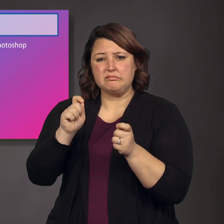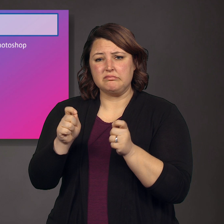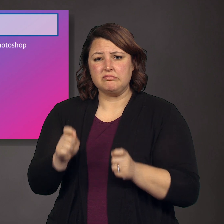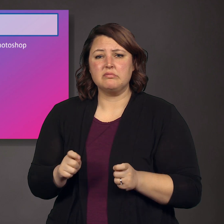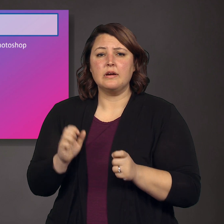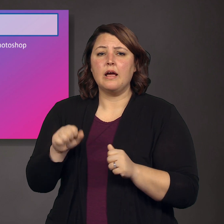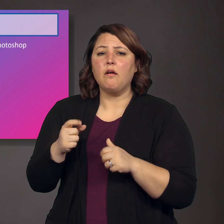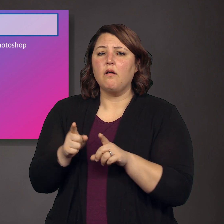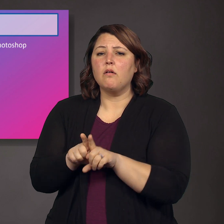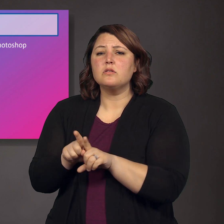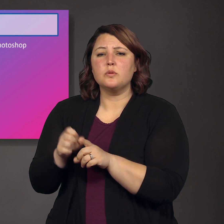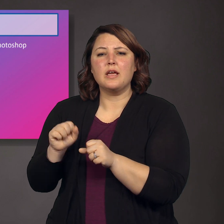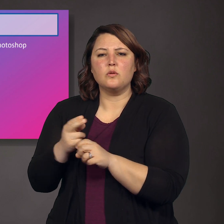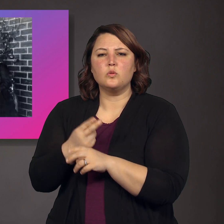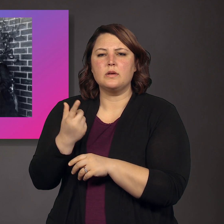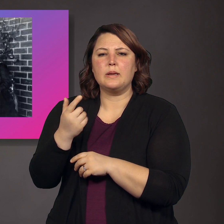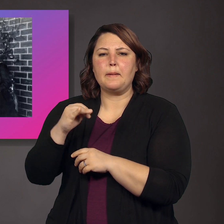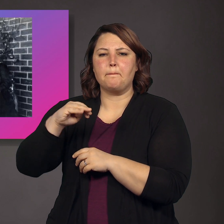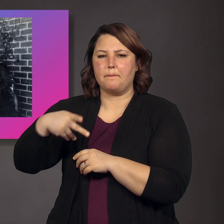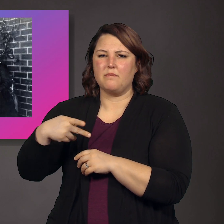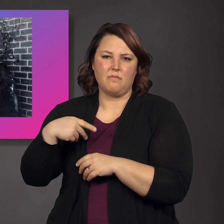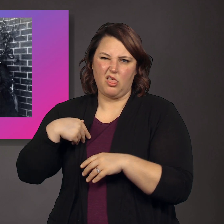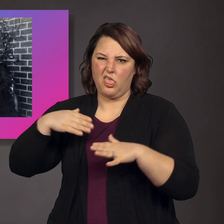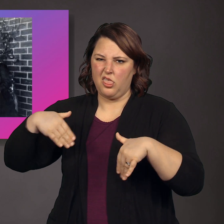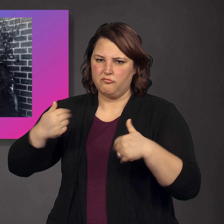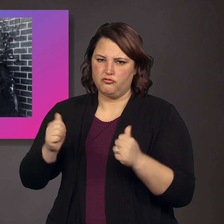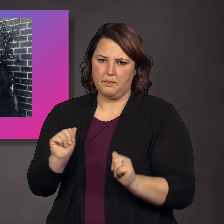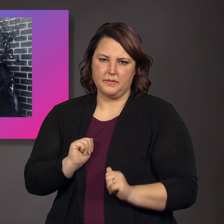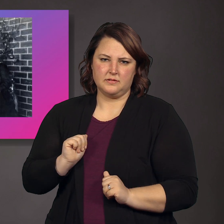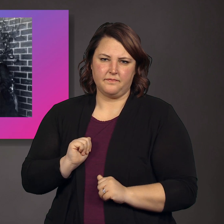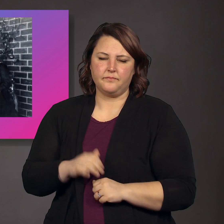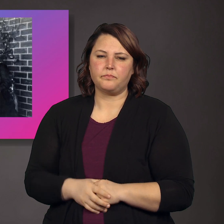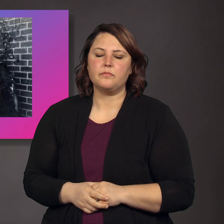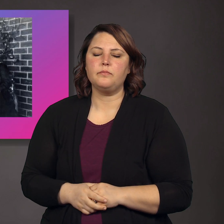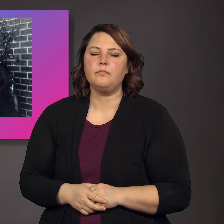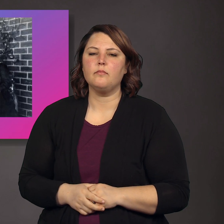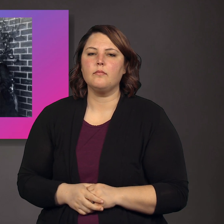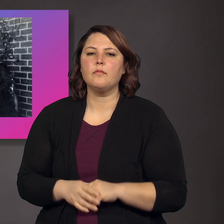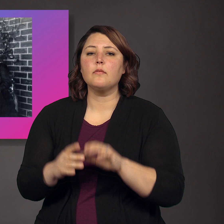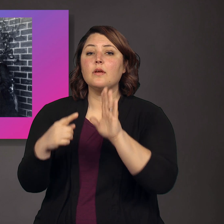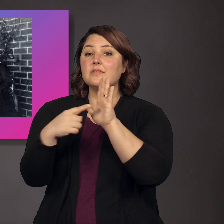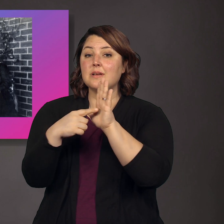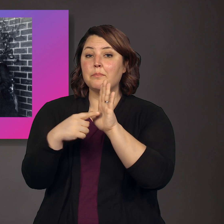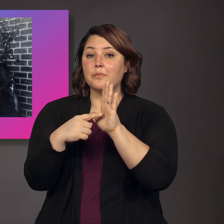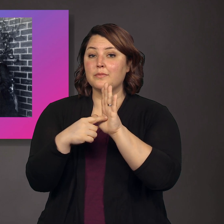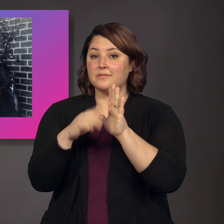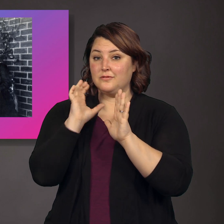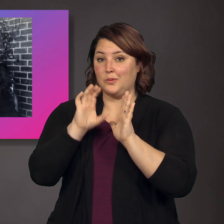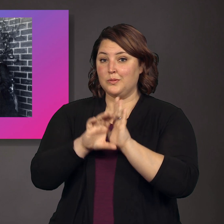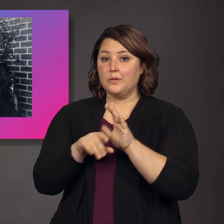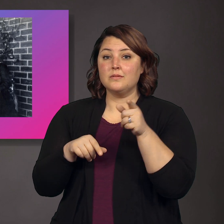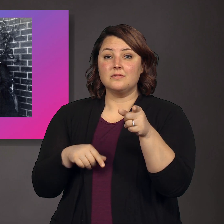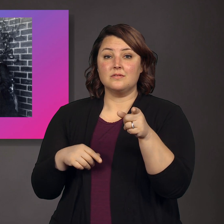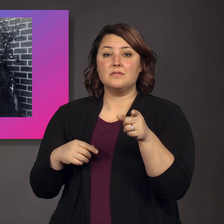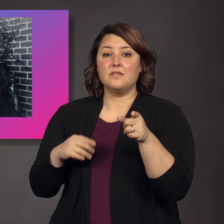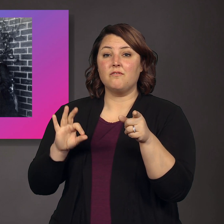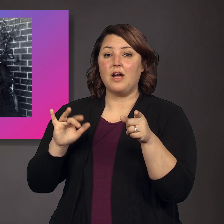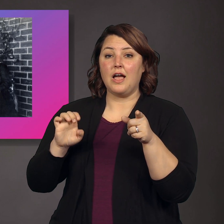GIMP, but I haven't tried that. So here's an example photo. The file name is Francis